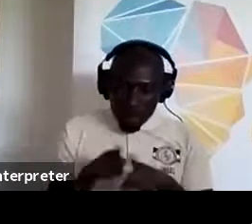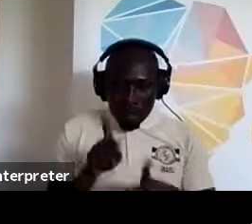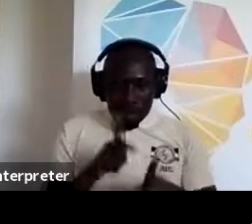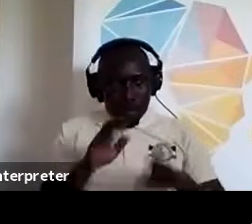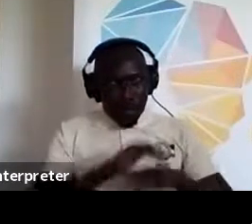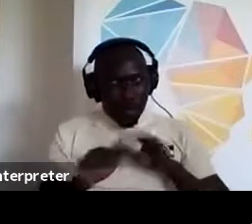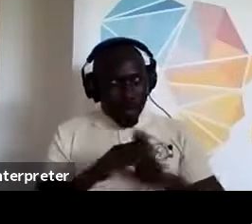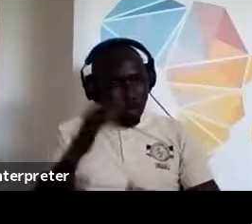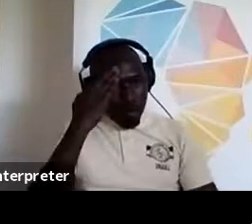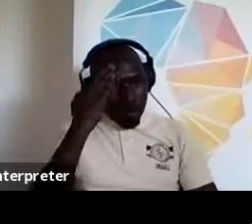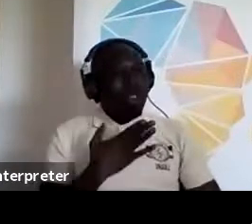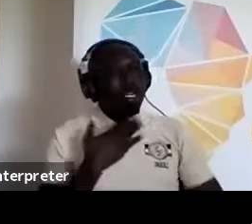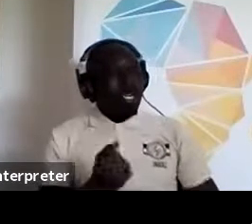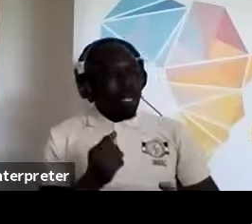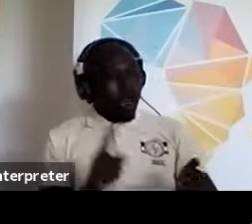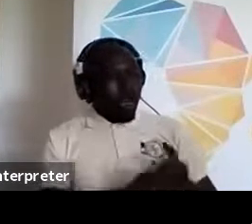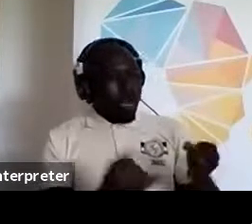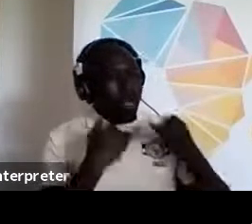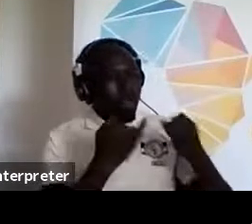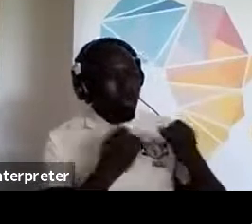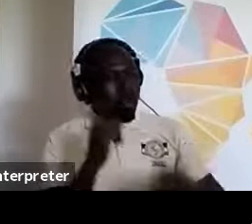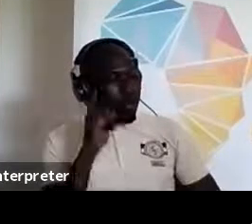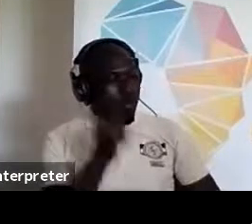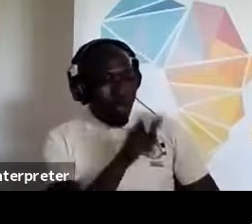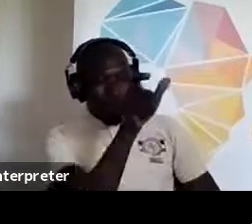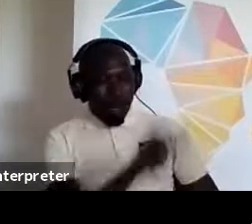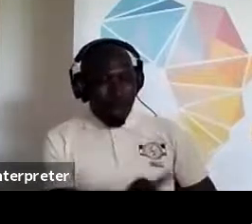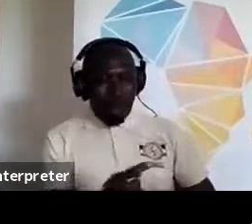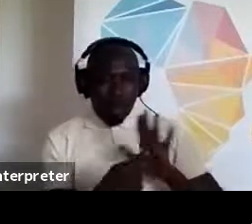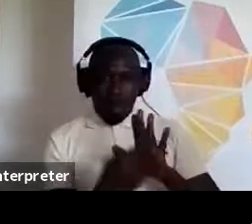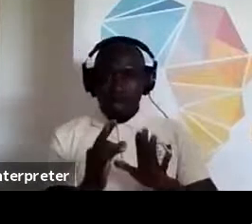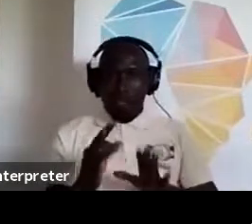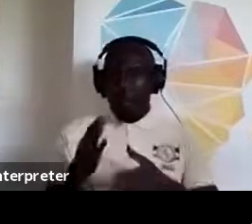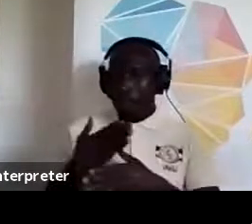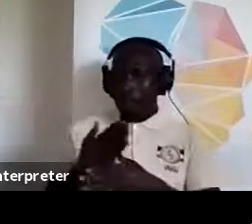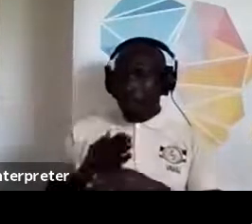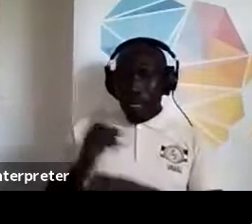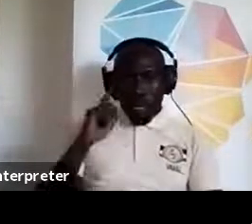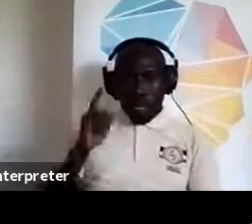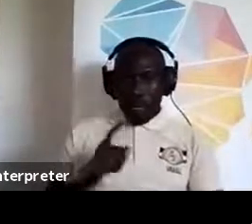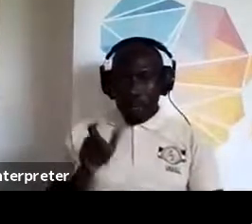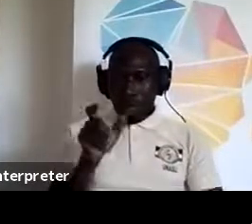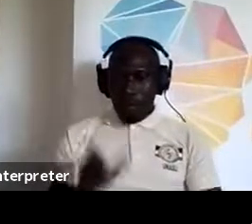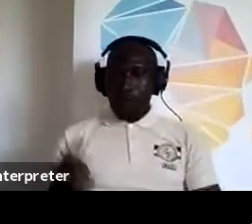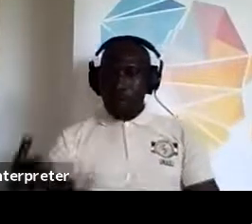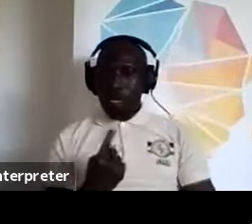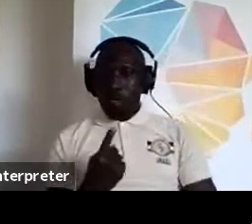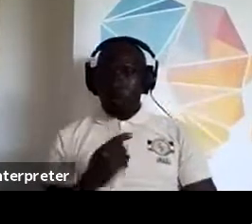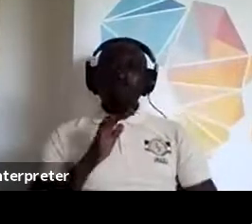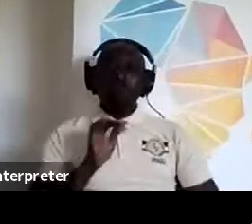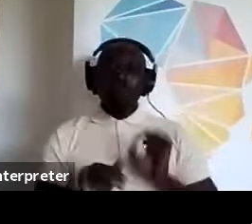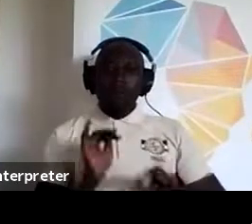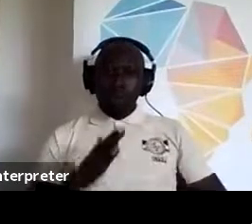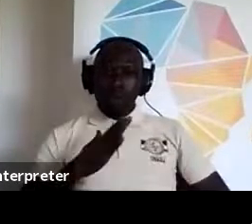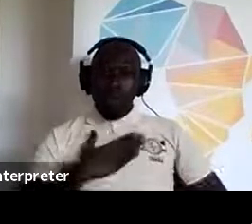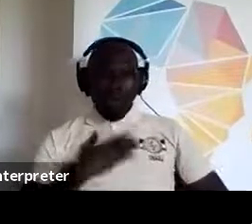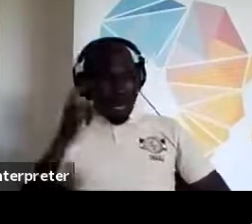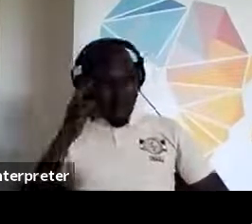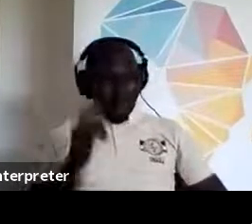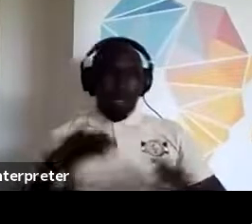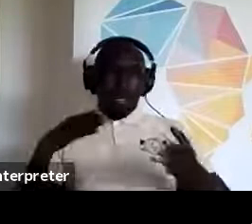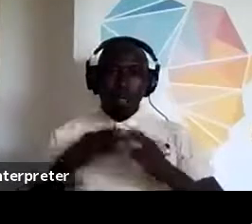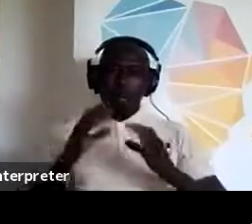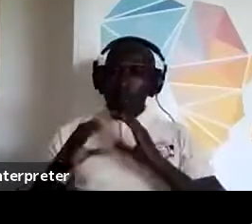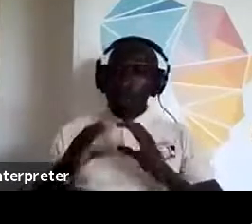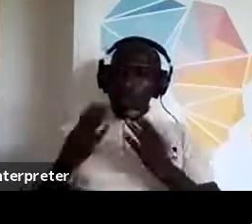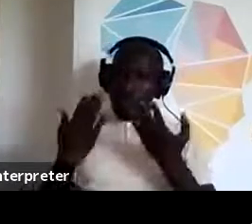needed to get information from a deaf person. For example, if I'm a minister and a deaf person walked to my office, then I think we shall have no communication.